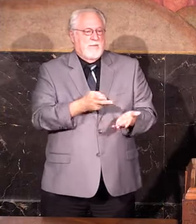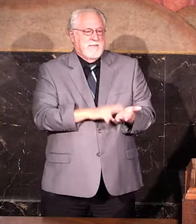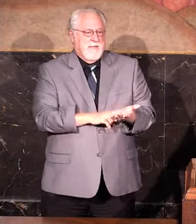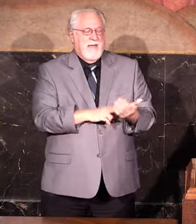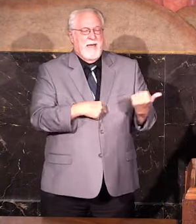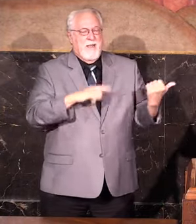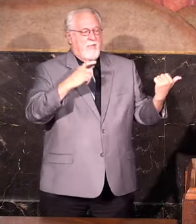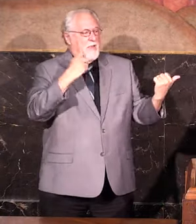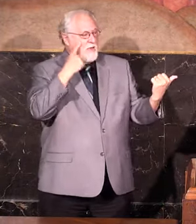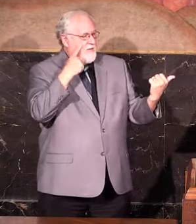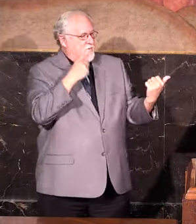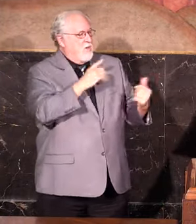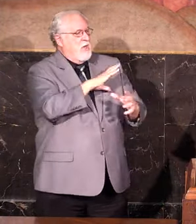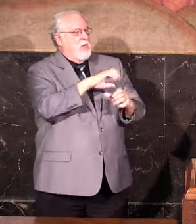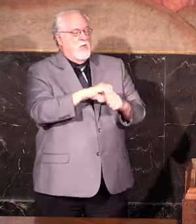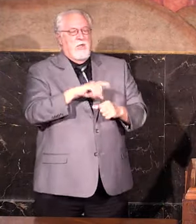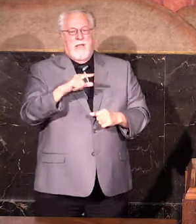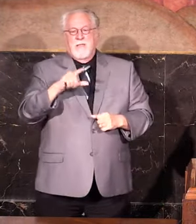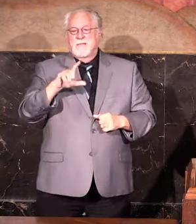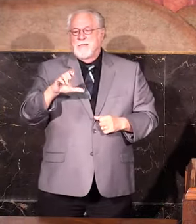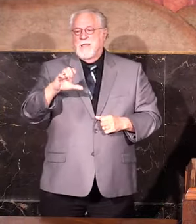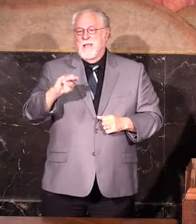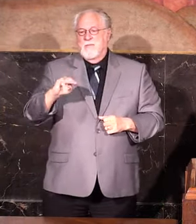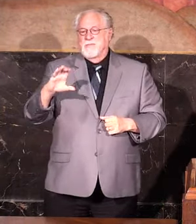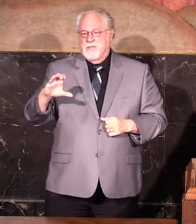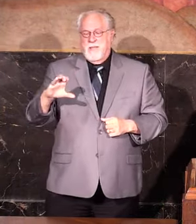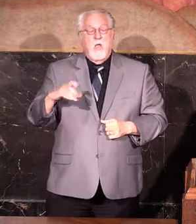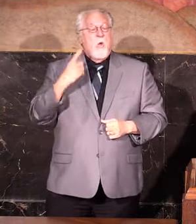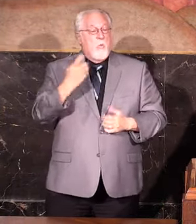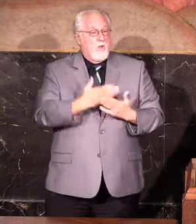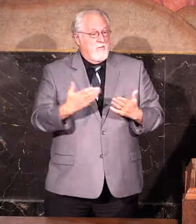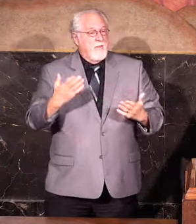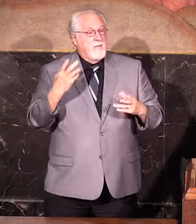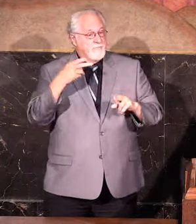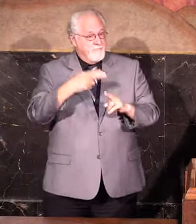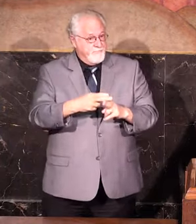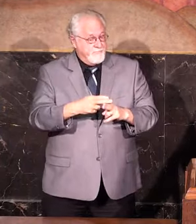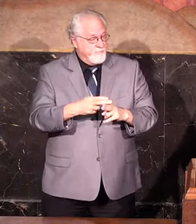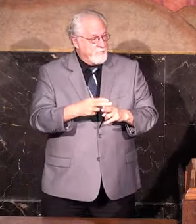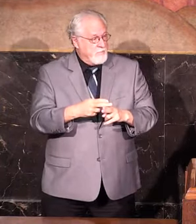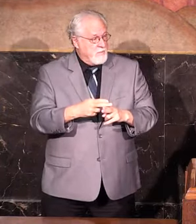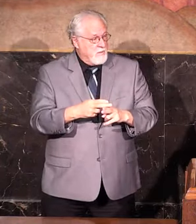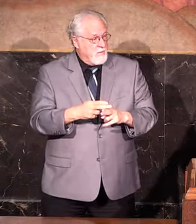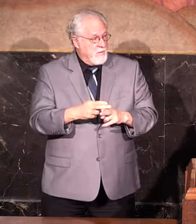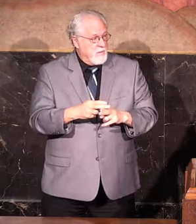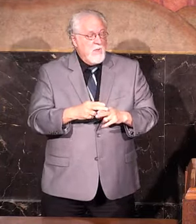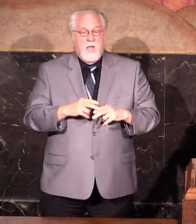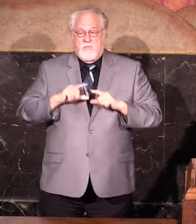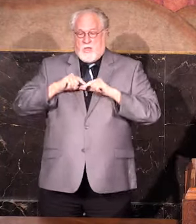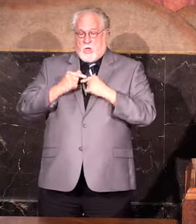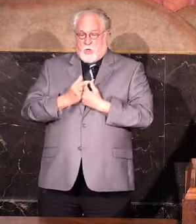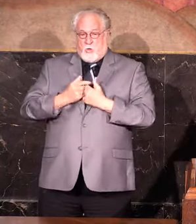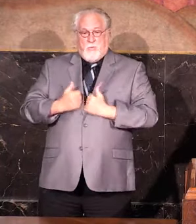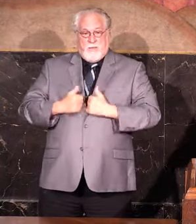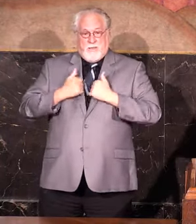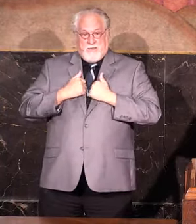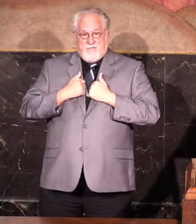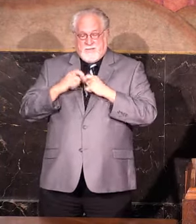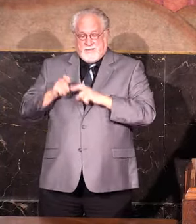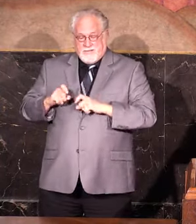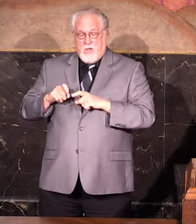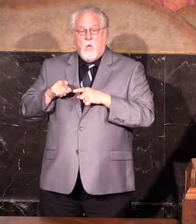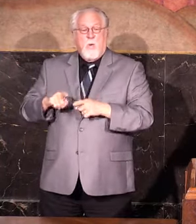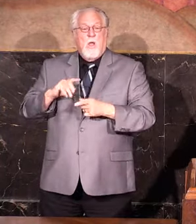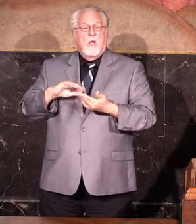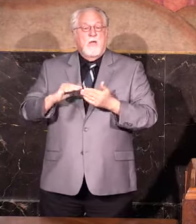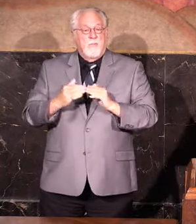11 partners, including LCMC. One of the things we do want to talk about is the congregate testing as well. And so while community